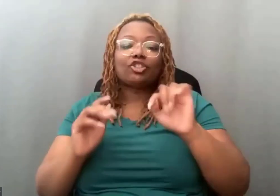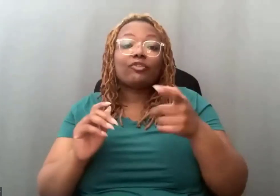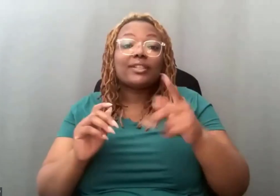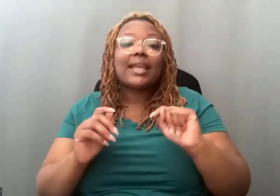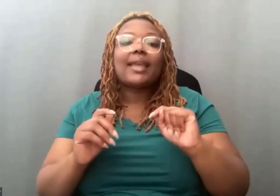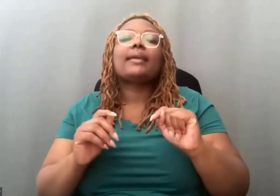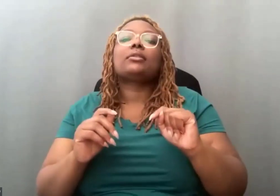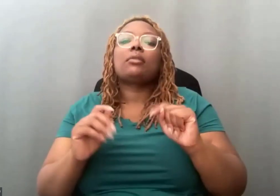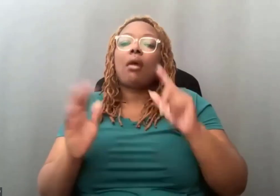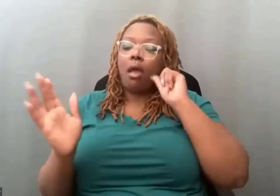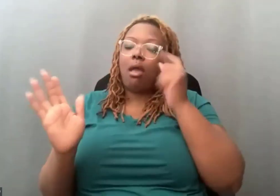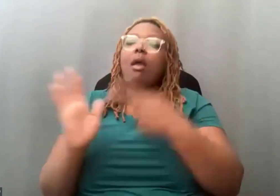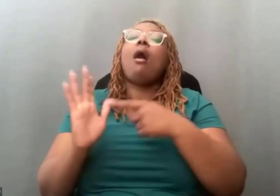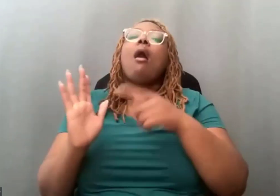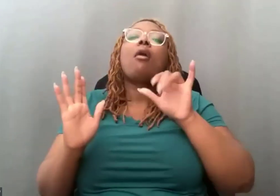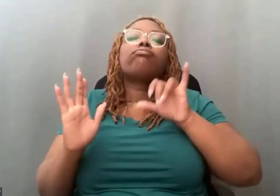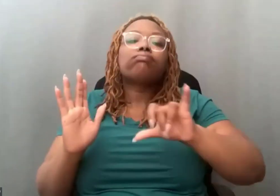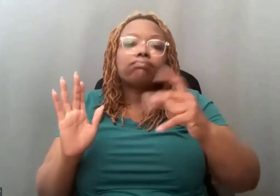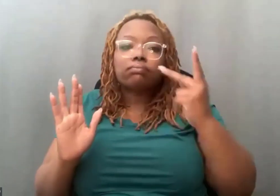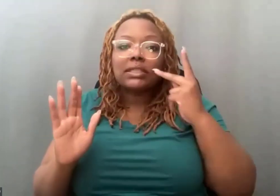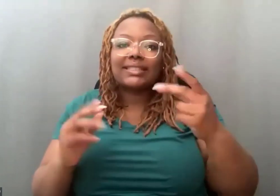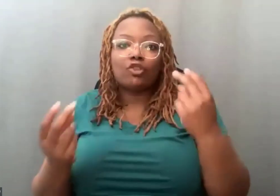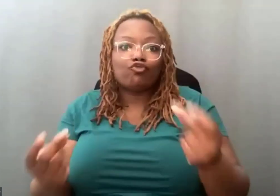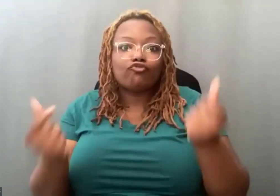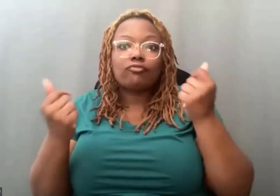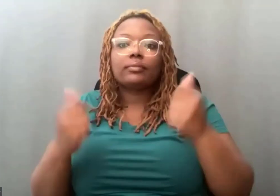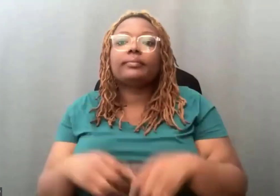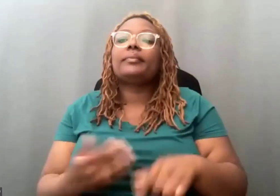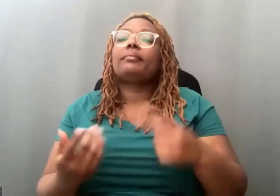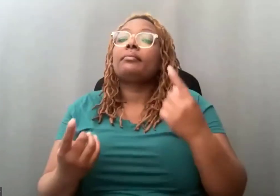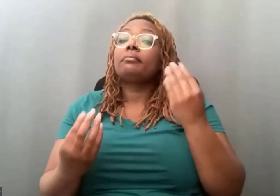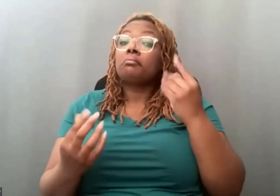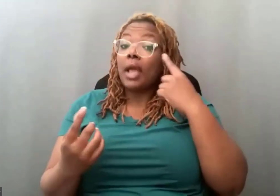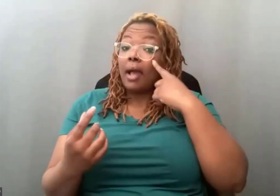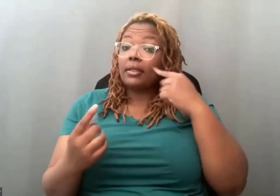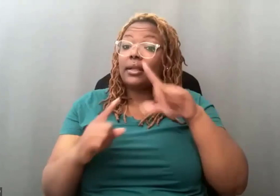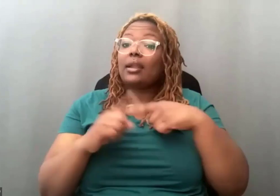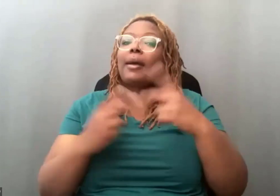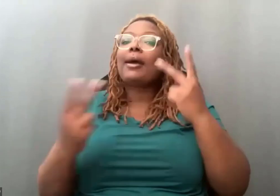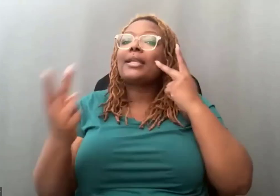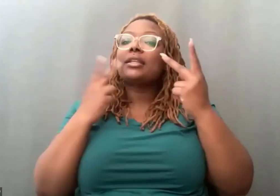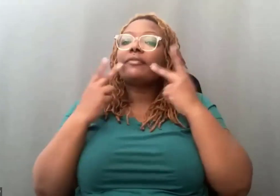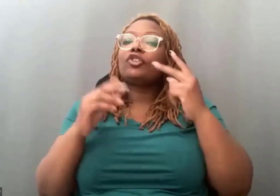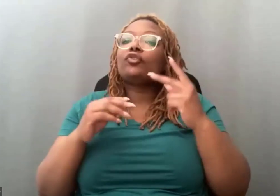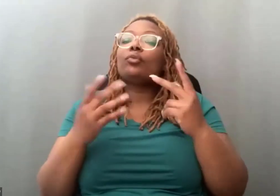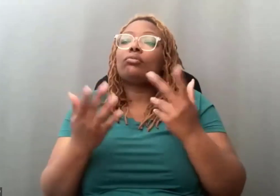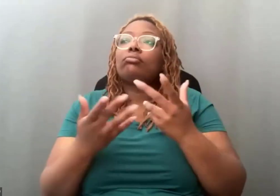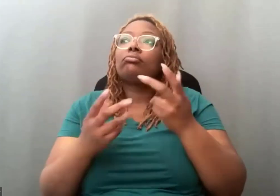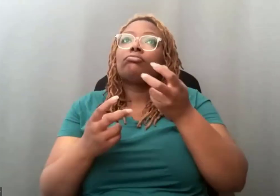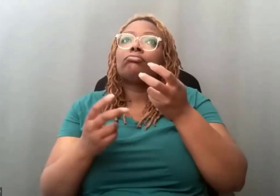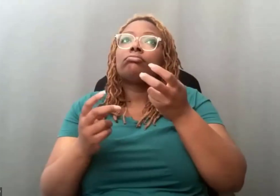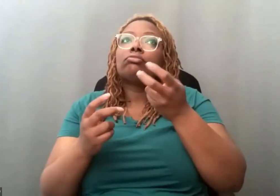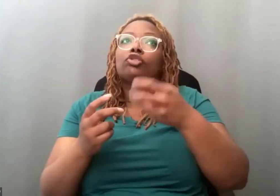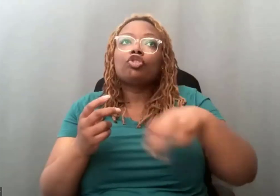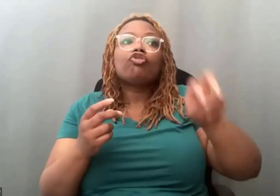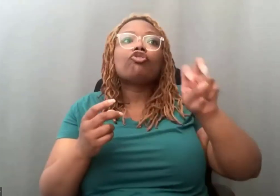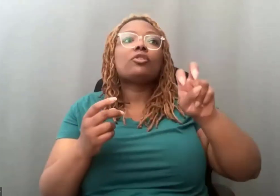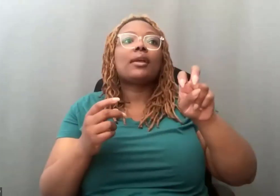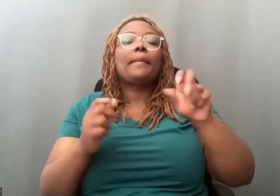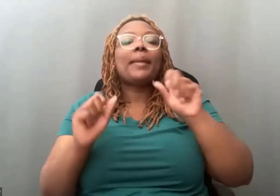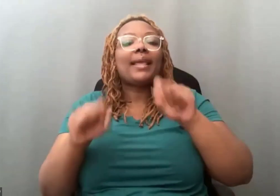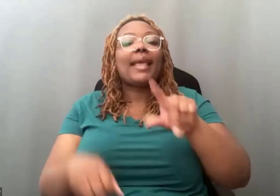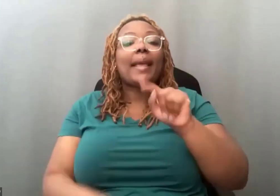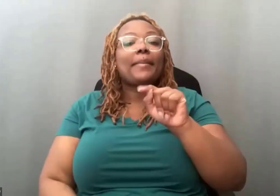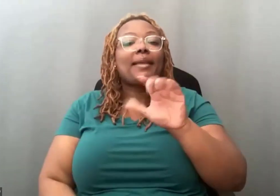more immediately available. And I was thinking of that as it's a visual move, but also it can be